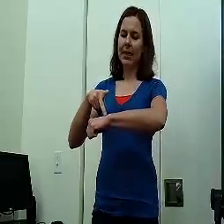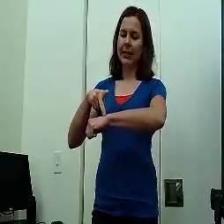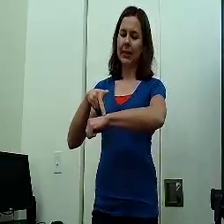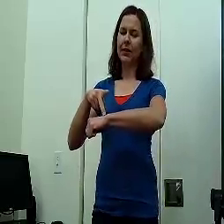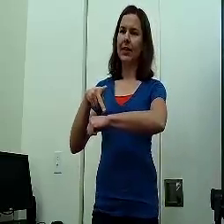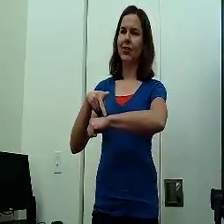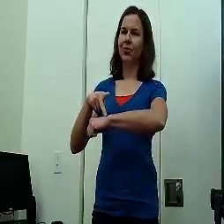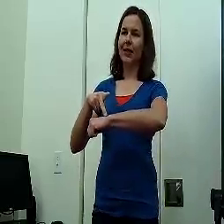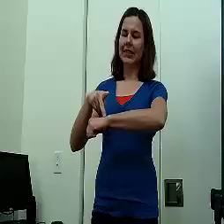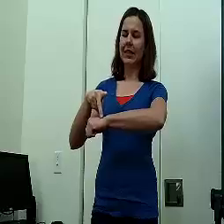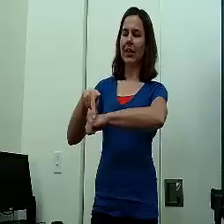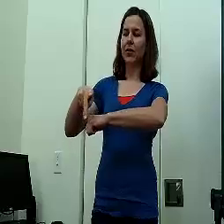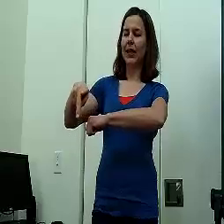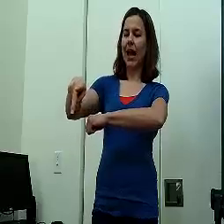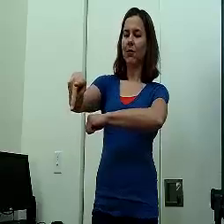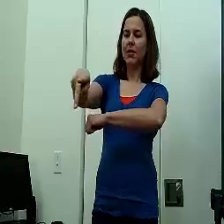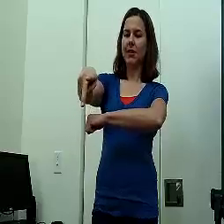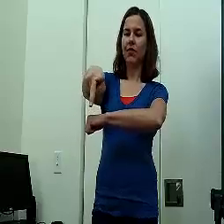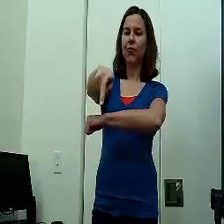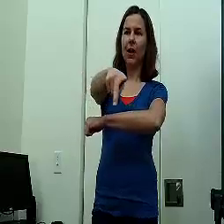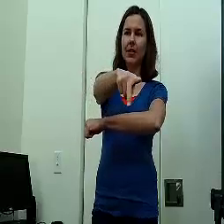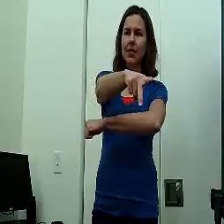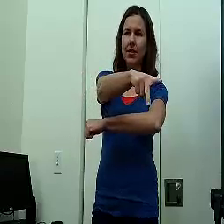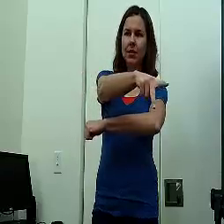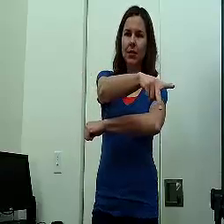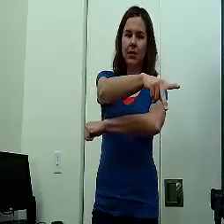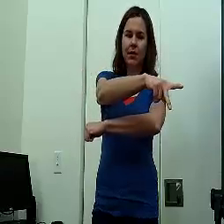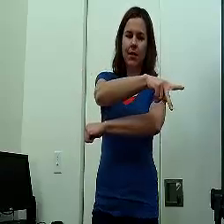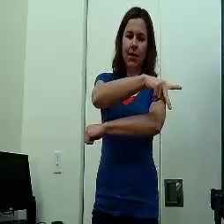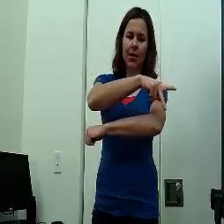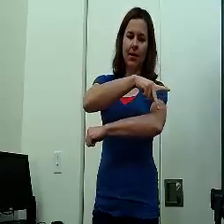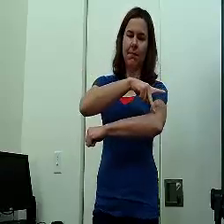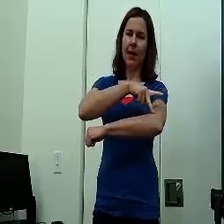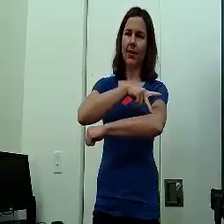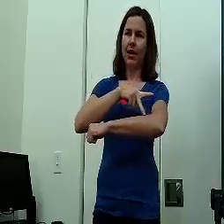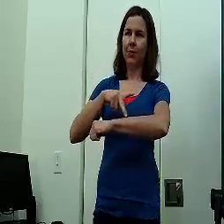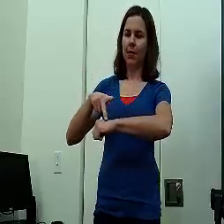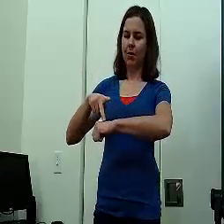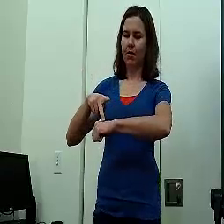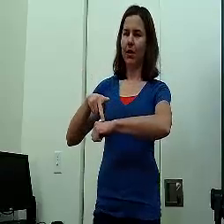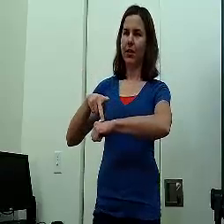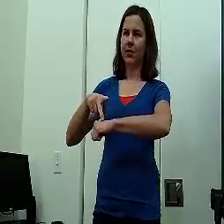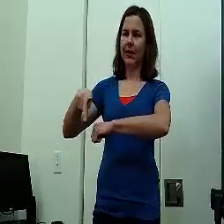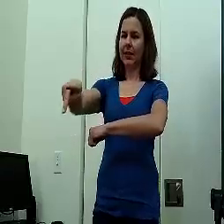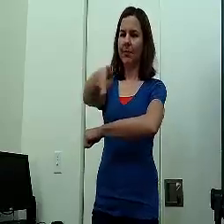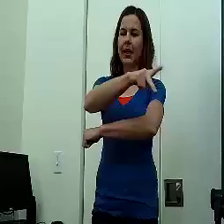it starts at your wrist, it goes out in front, and then back to your elbow and to your wrist, plain.